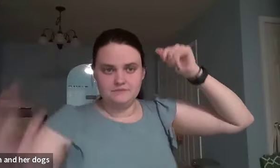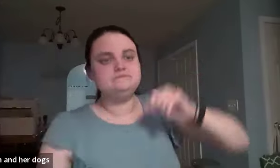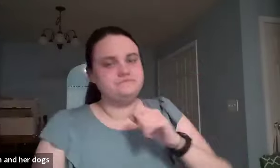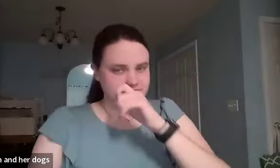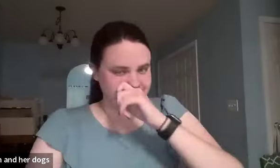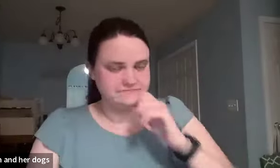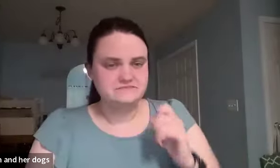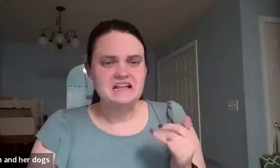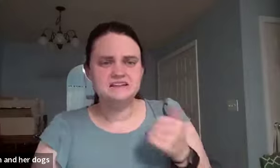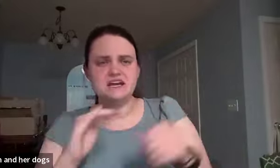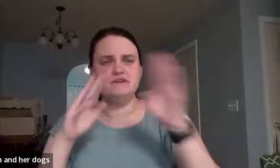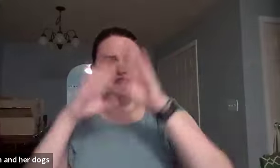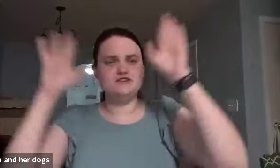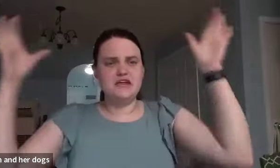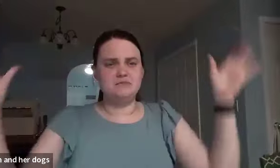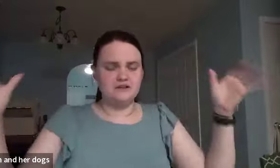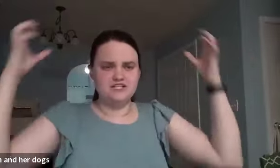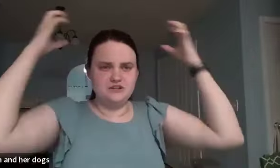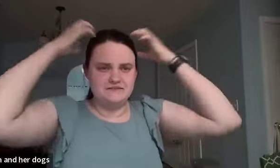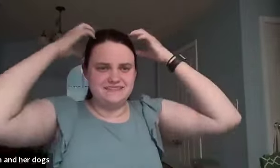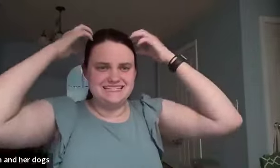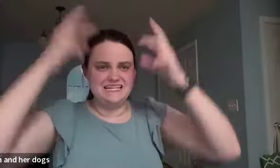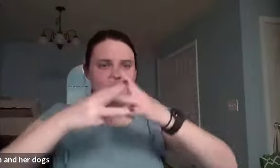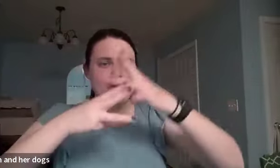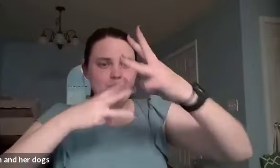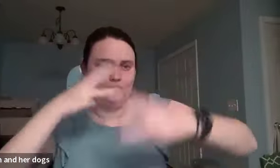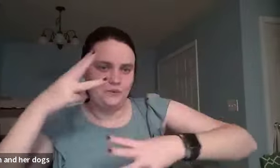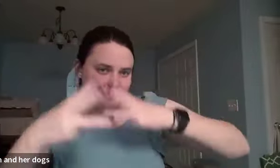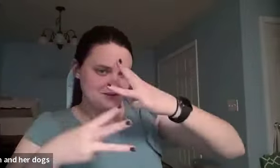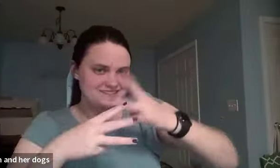them. It's kind of under that umbrella because you can have Disney World.